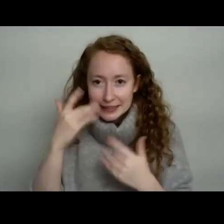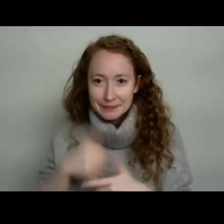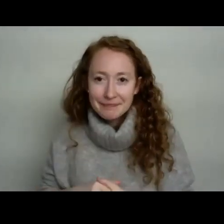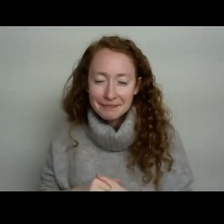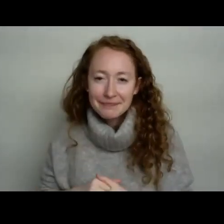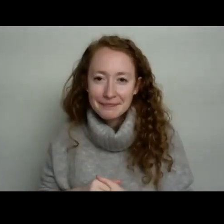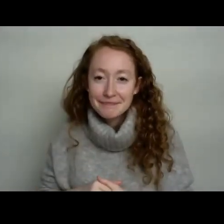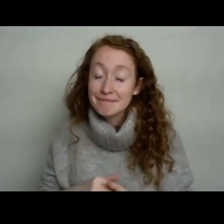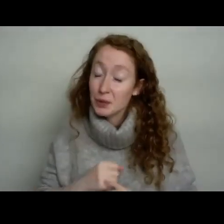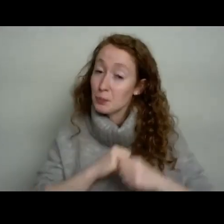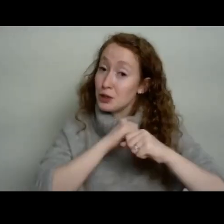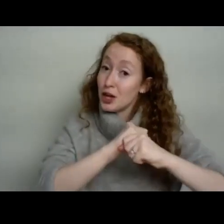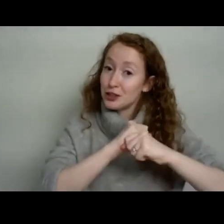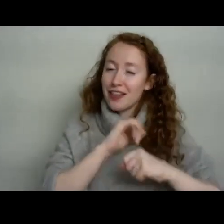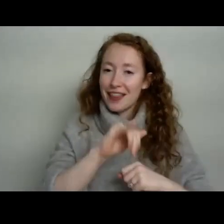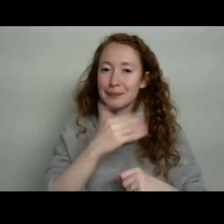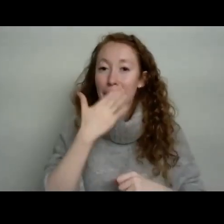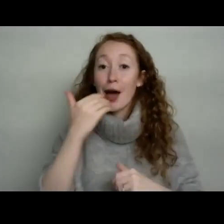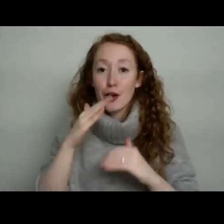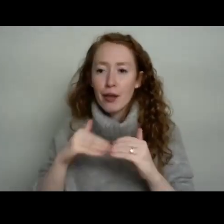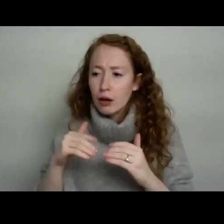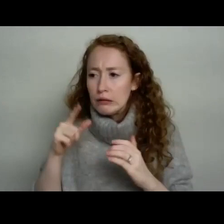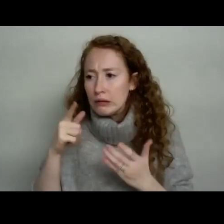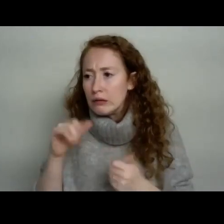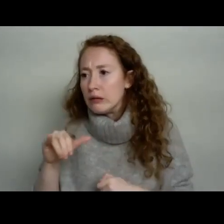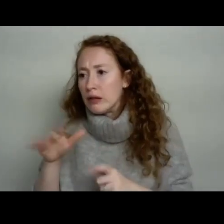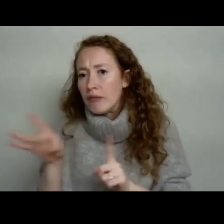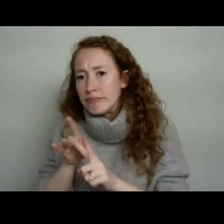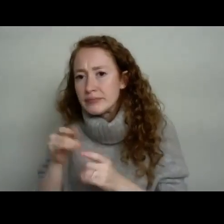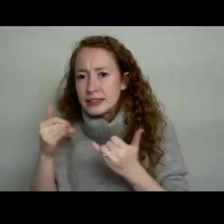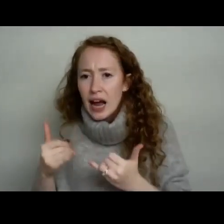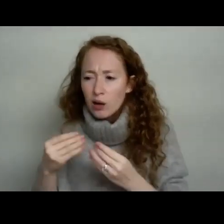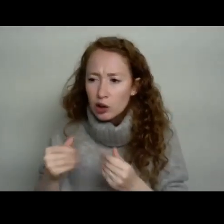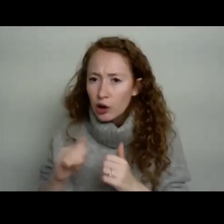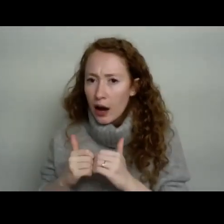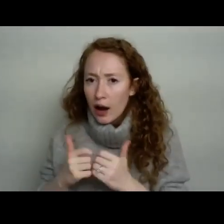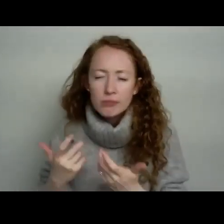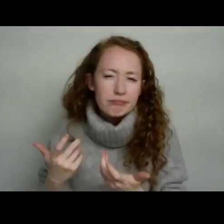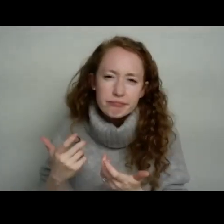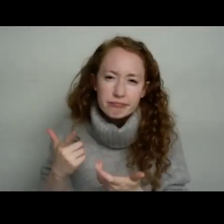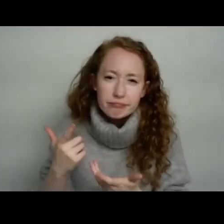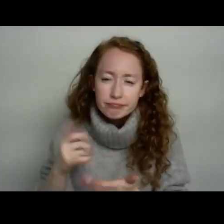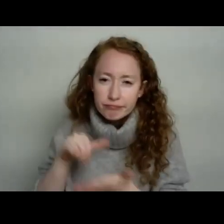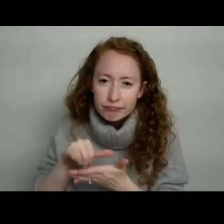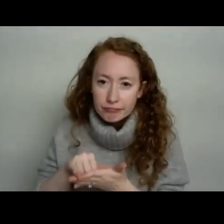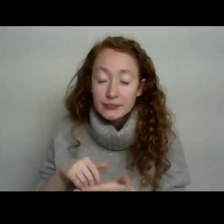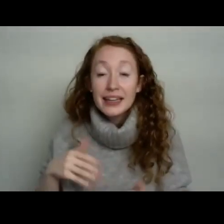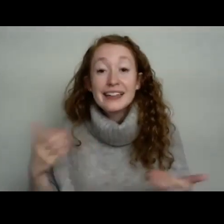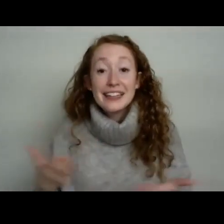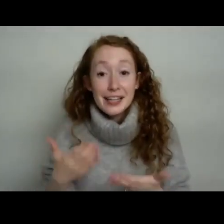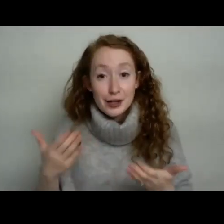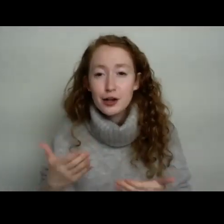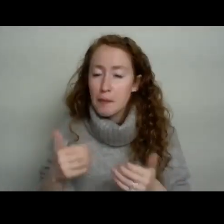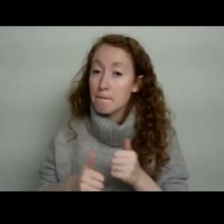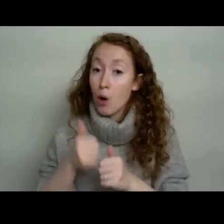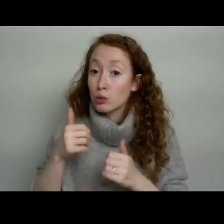And specifically for basil, the biggest issue we have in here in the Northeast with basil is downy mildew.